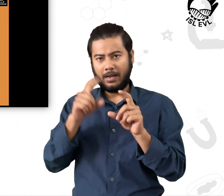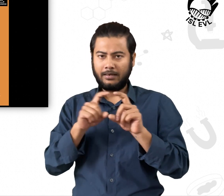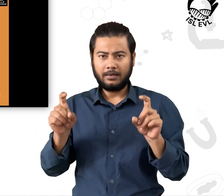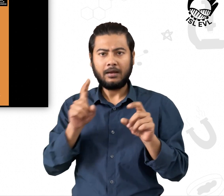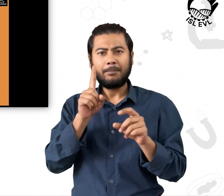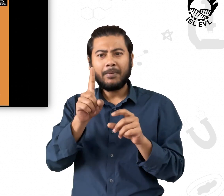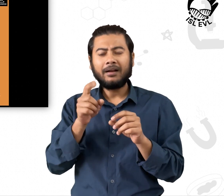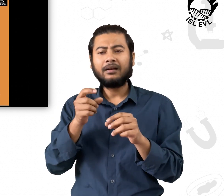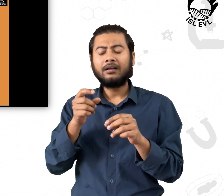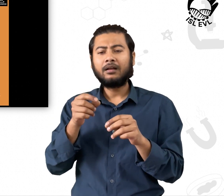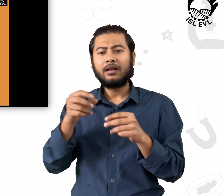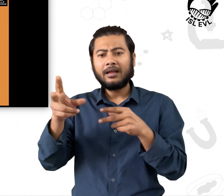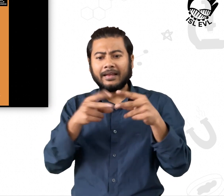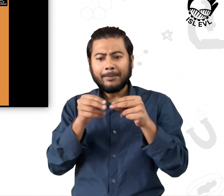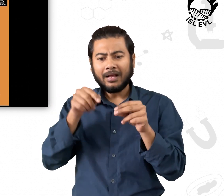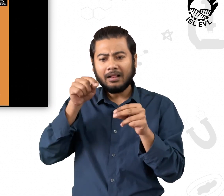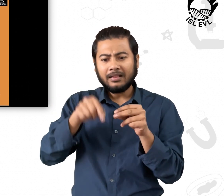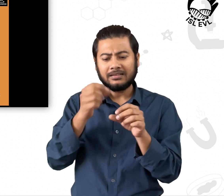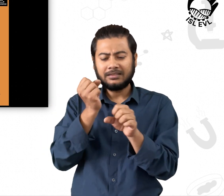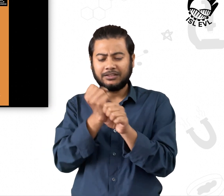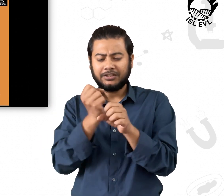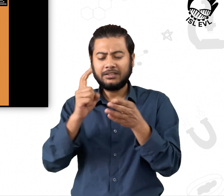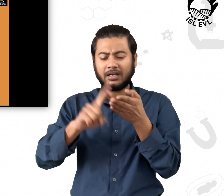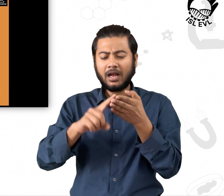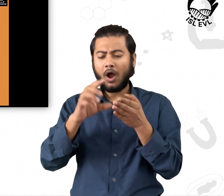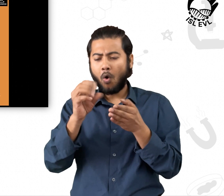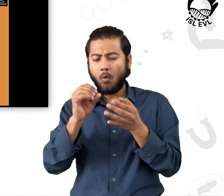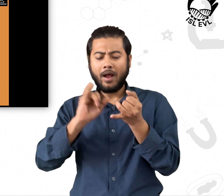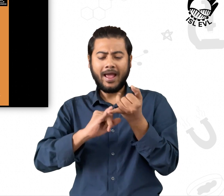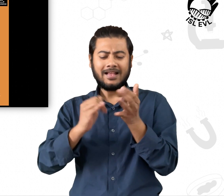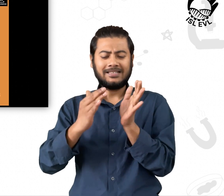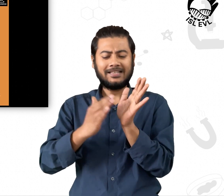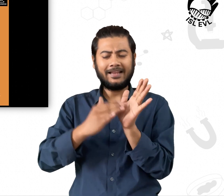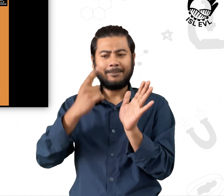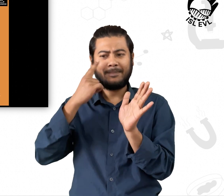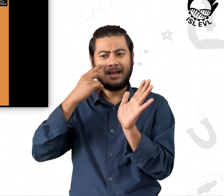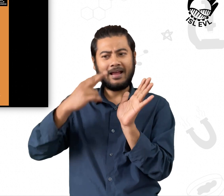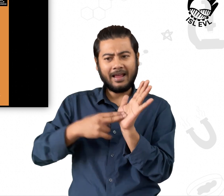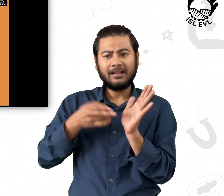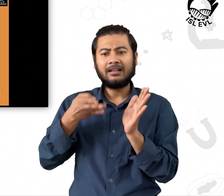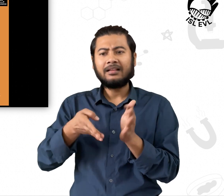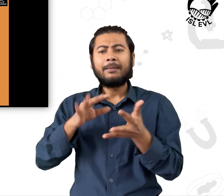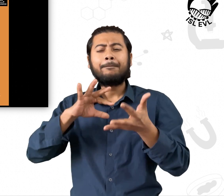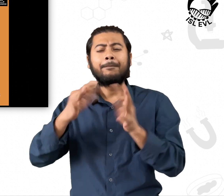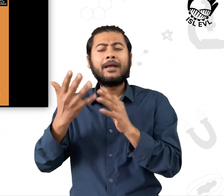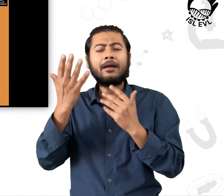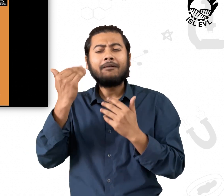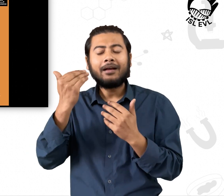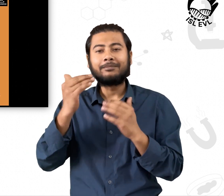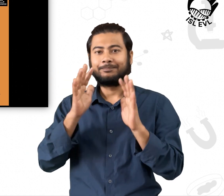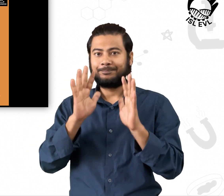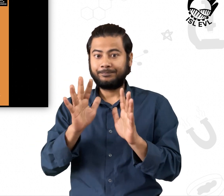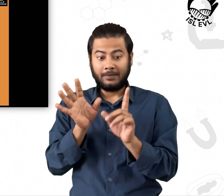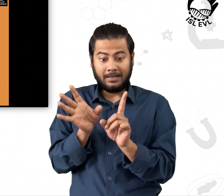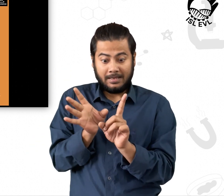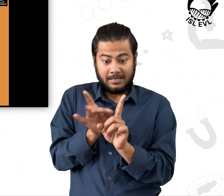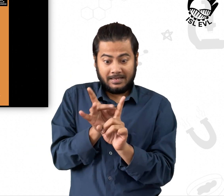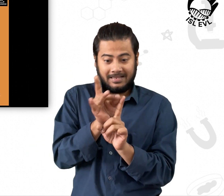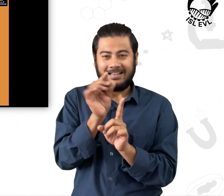do with that geosmin? Geosmin. Yes, so these bacterial spores